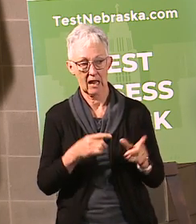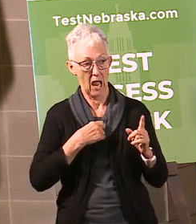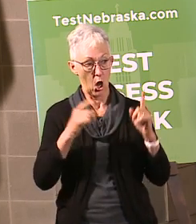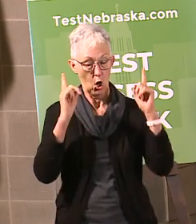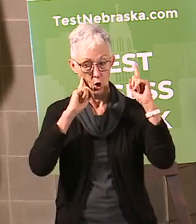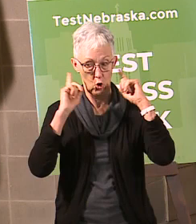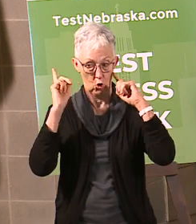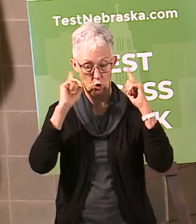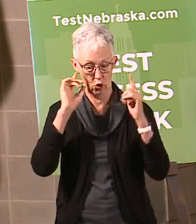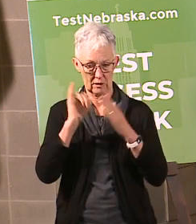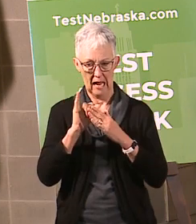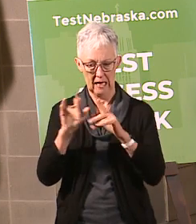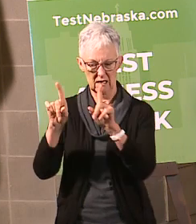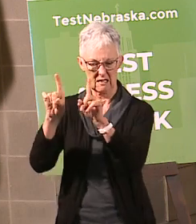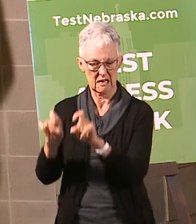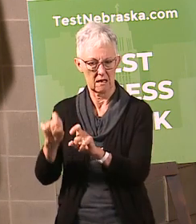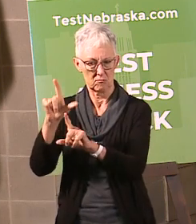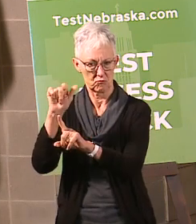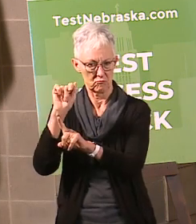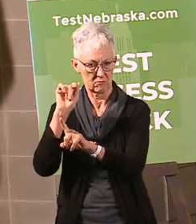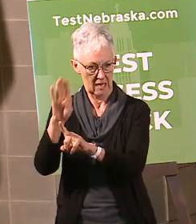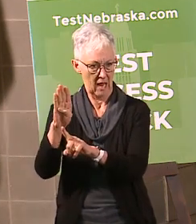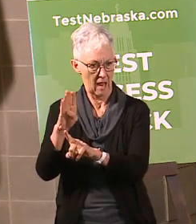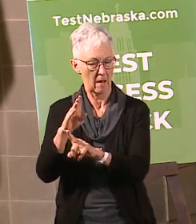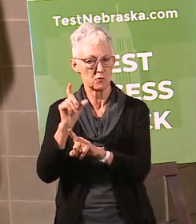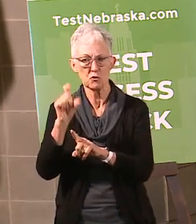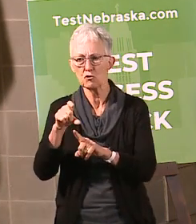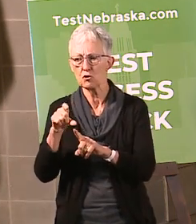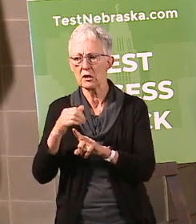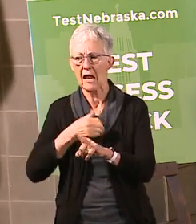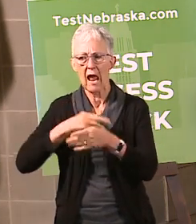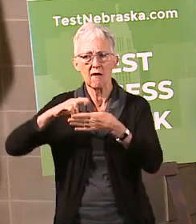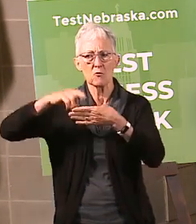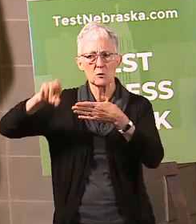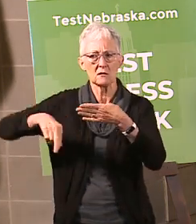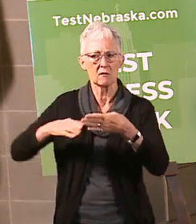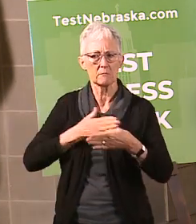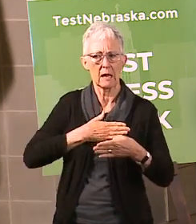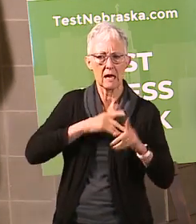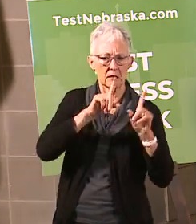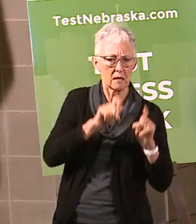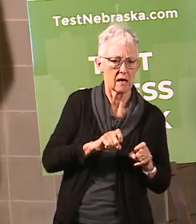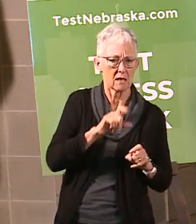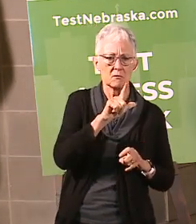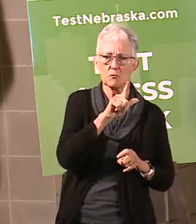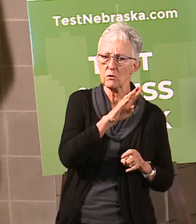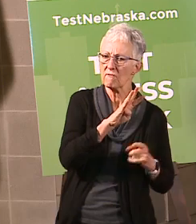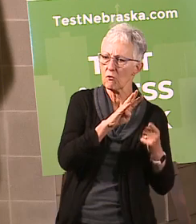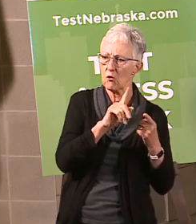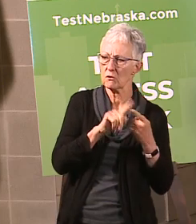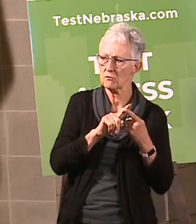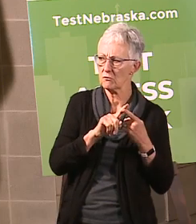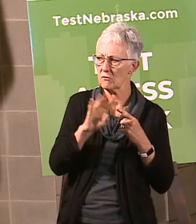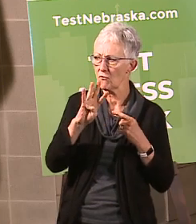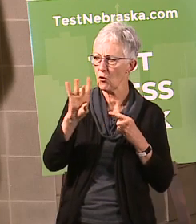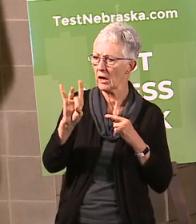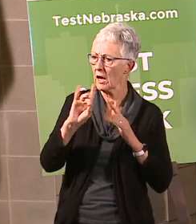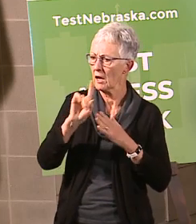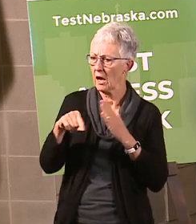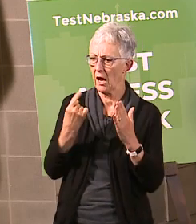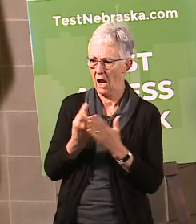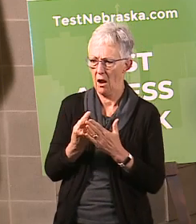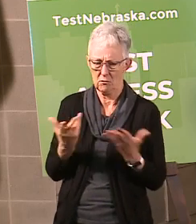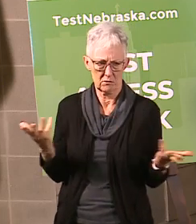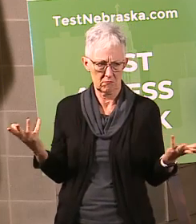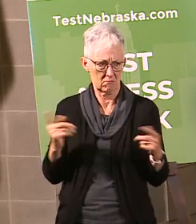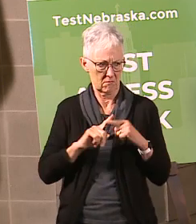48 hours, but got called with results exactly 1 week later. Are they prioritized positive tests? Where are the tests being sent to, and does